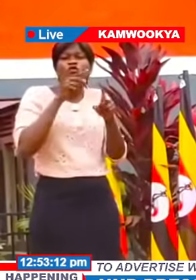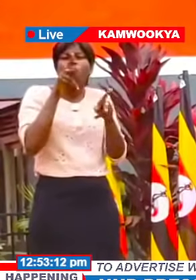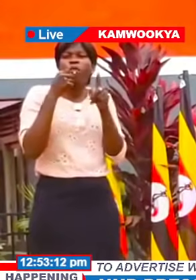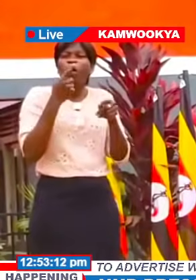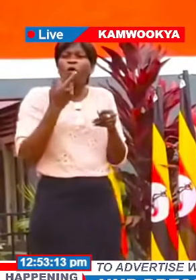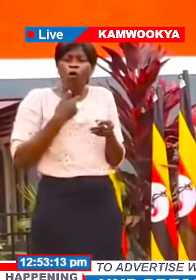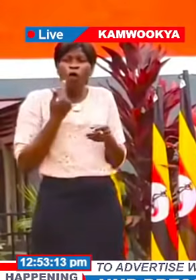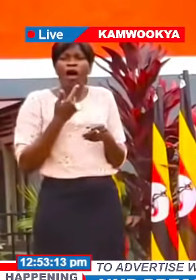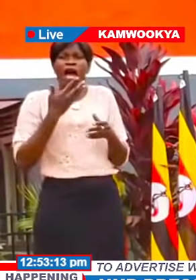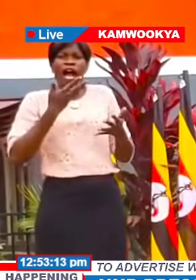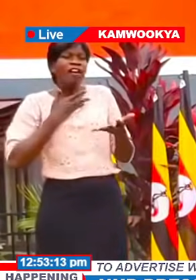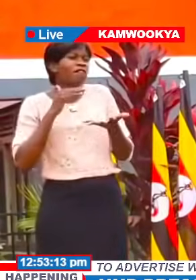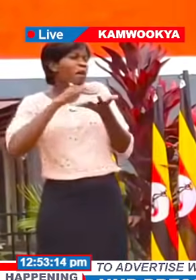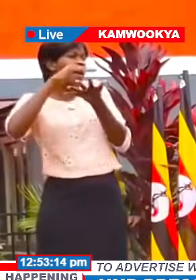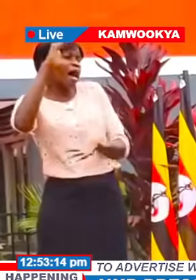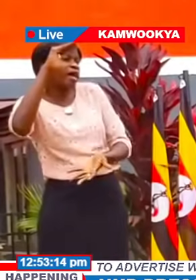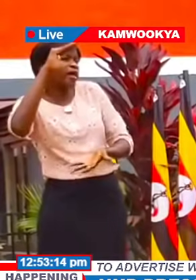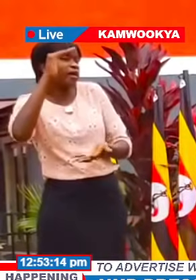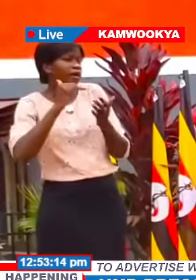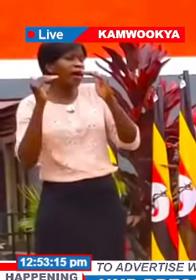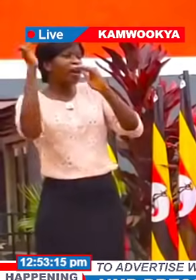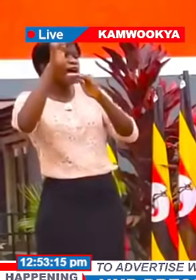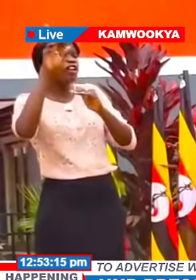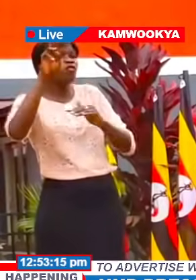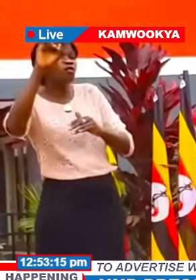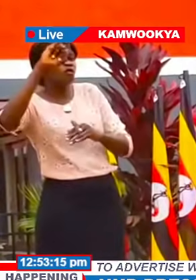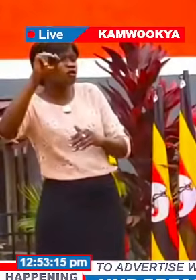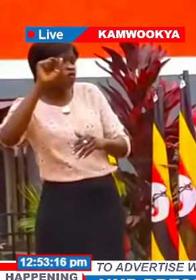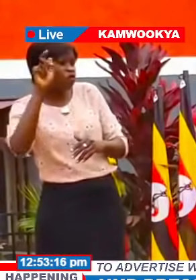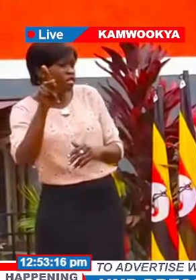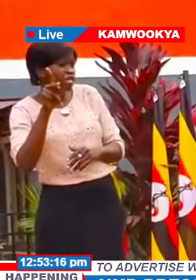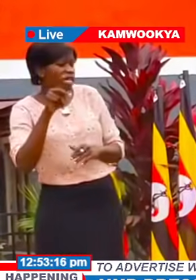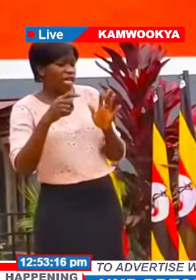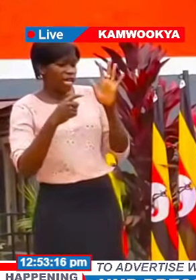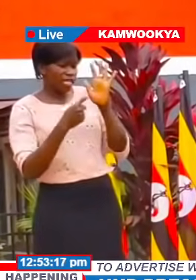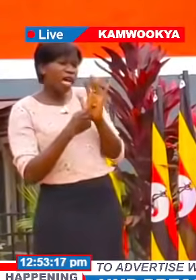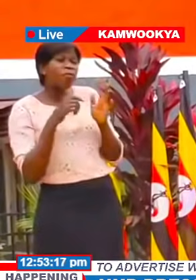risk, like the responders and the elderly.